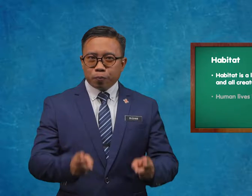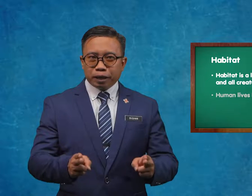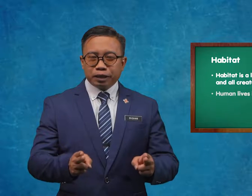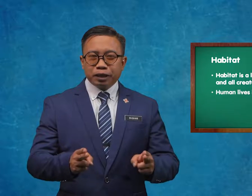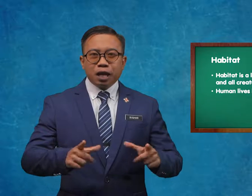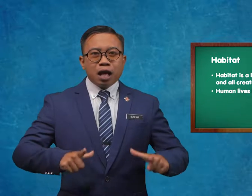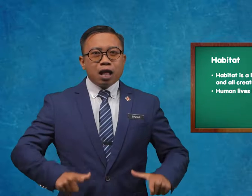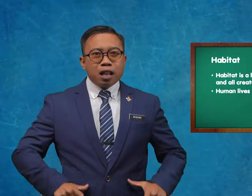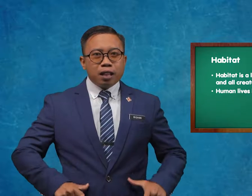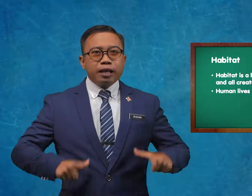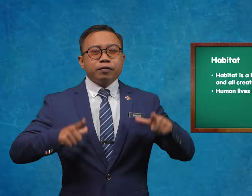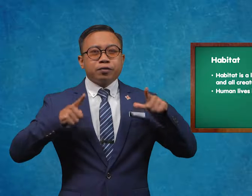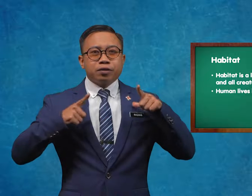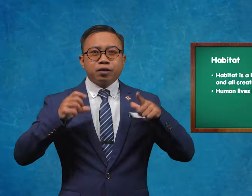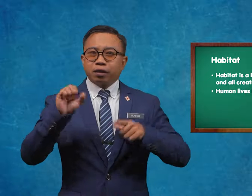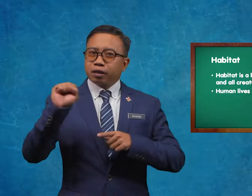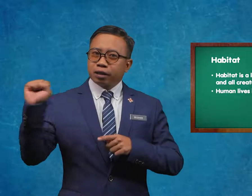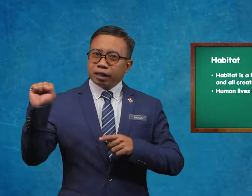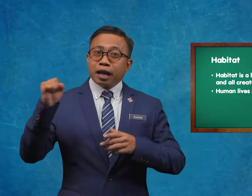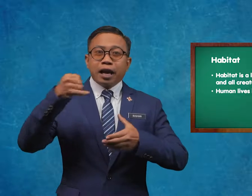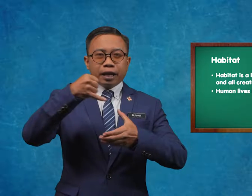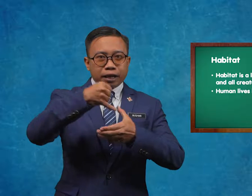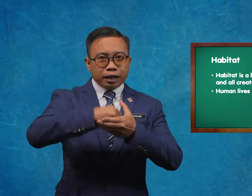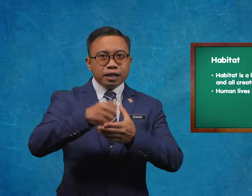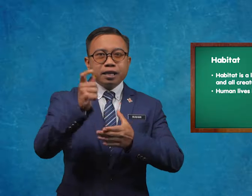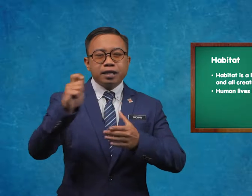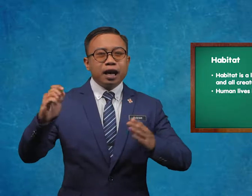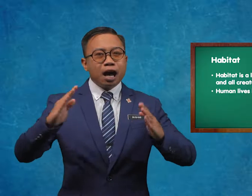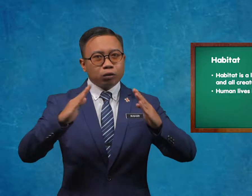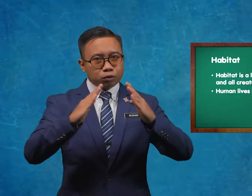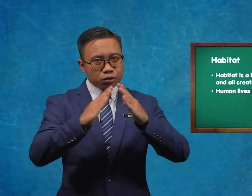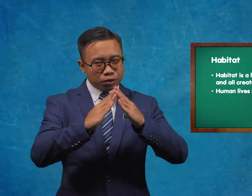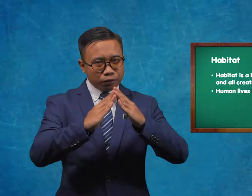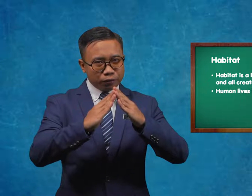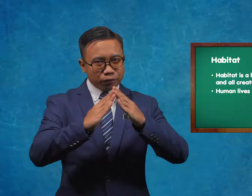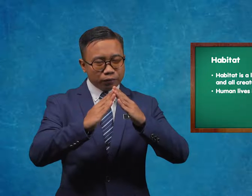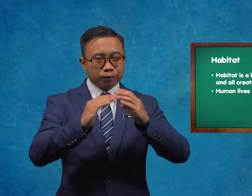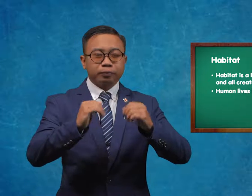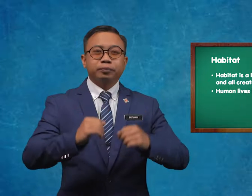Human lives in the house.